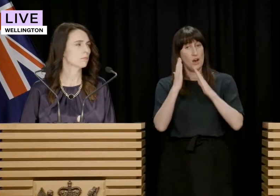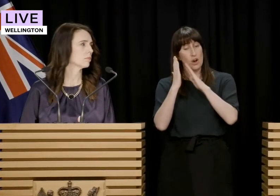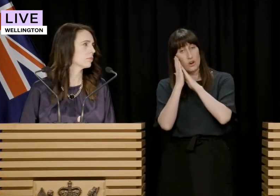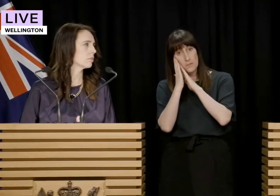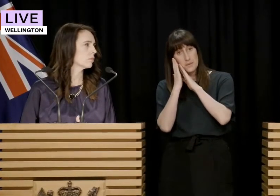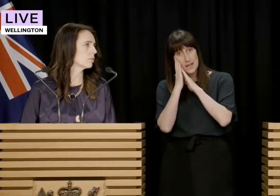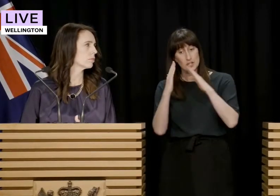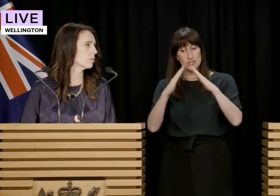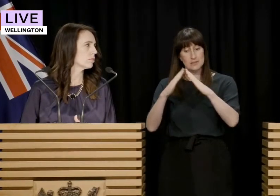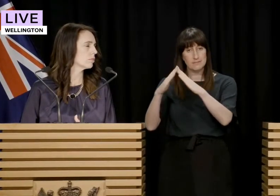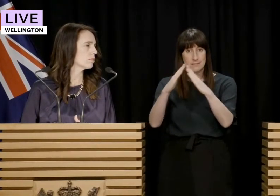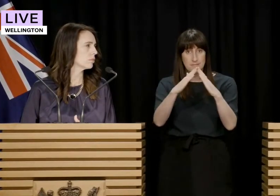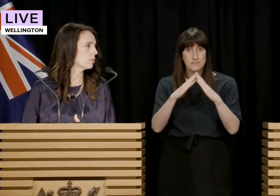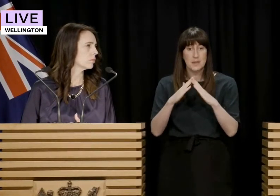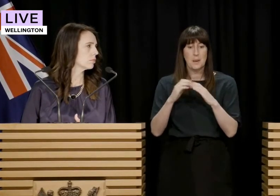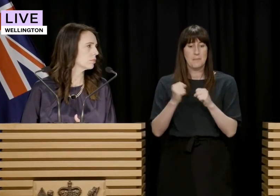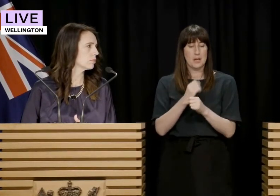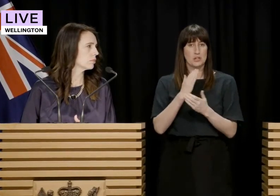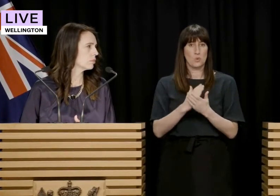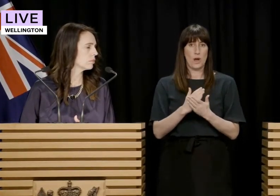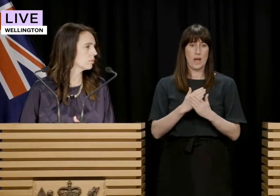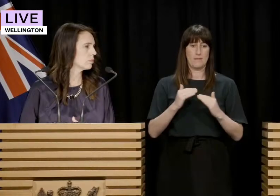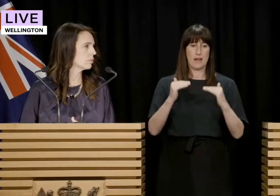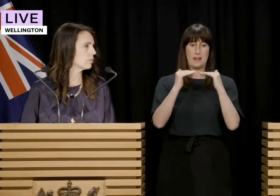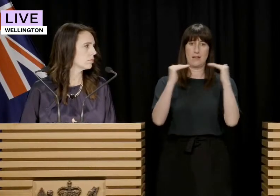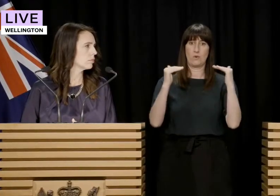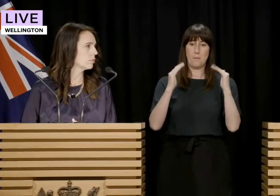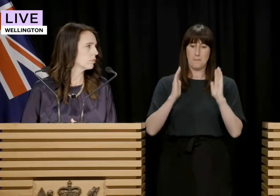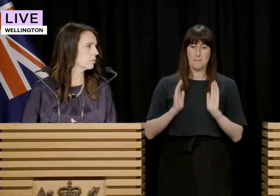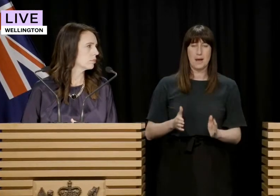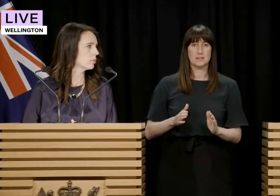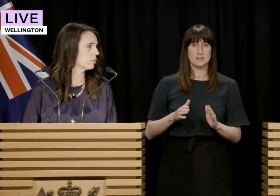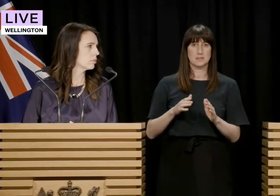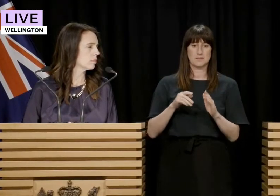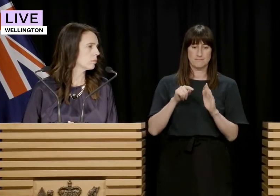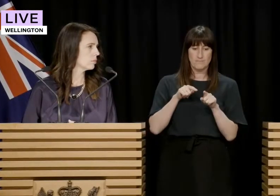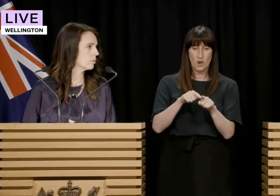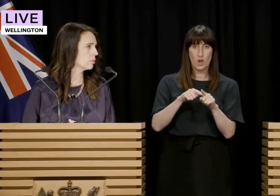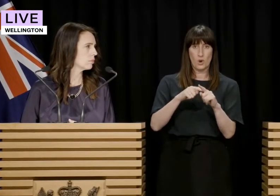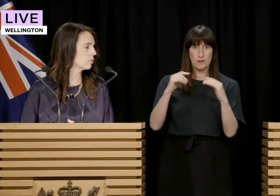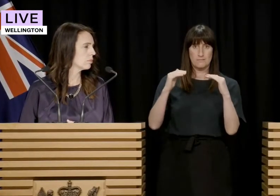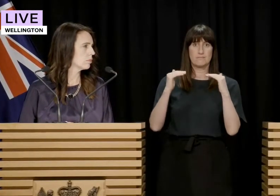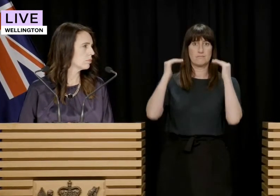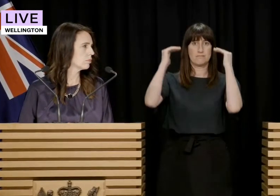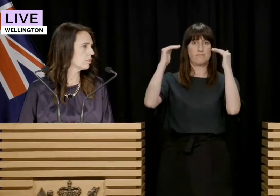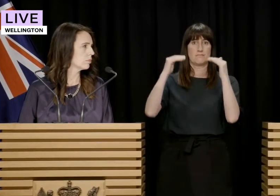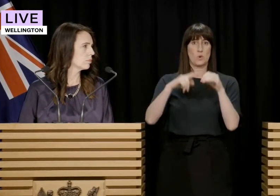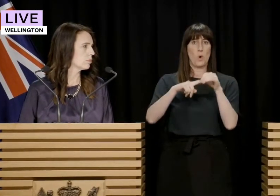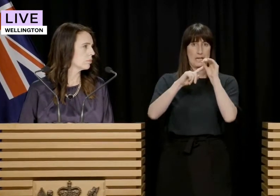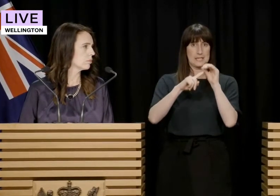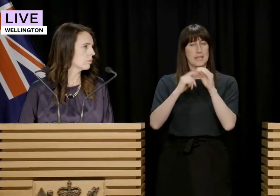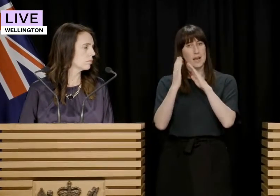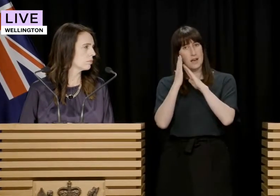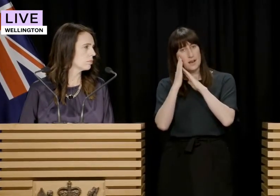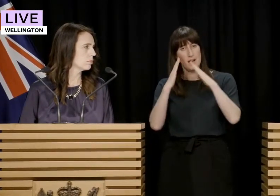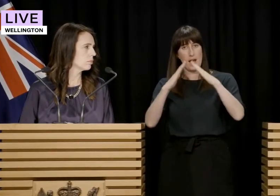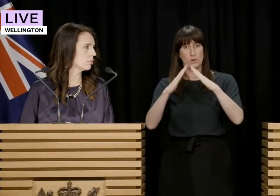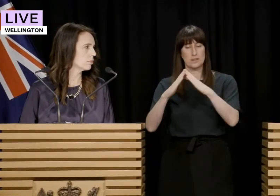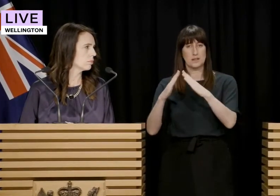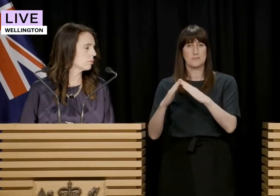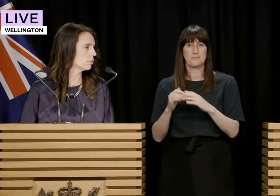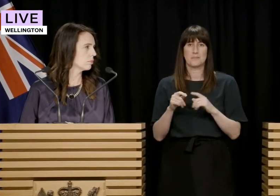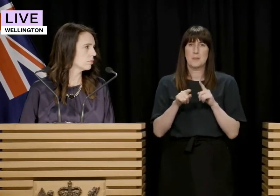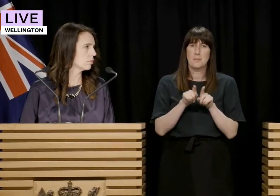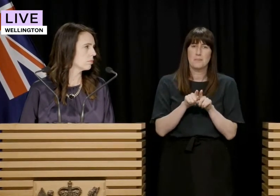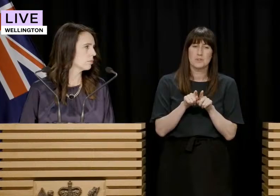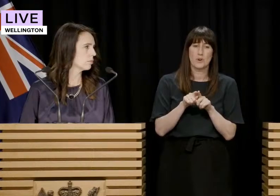both ensuring that we have a suitable standard in place that can be enforced against, and also doing work and receiving advice on how we can, as